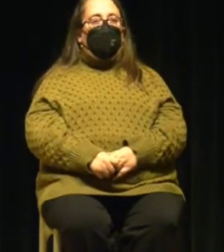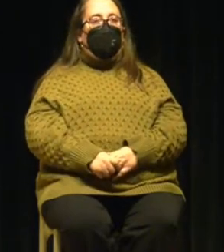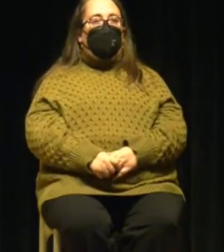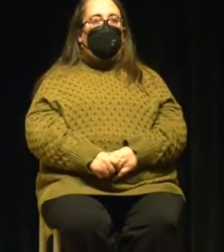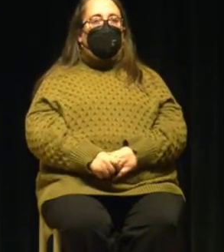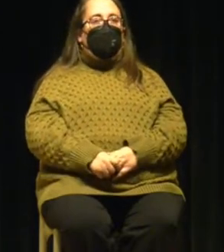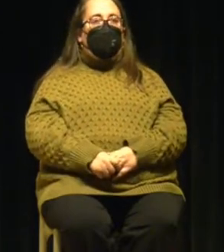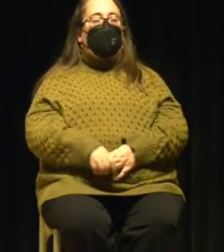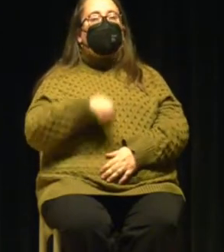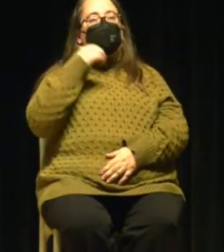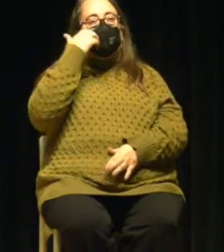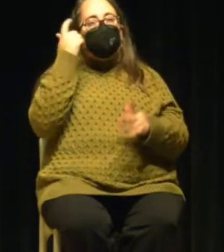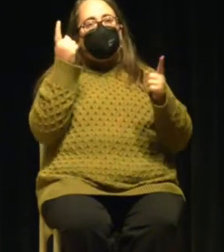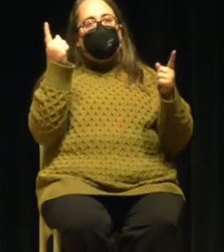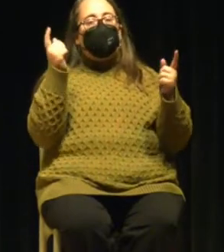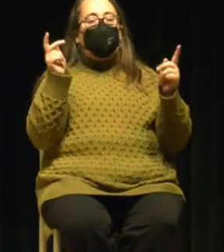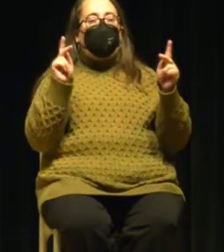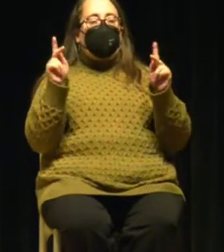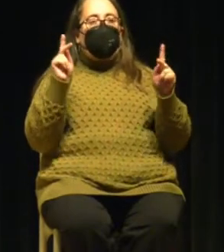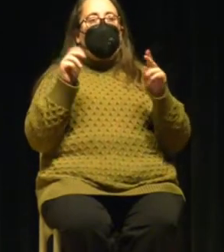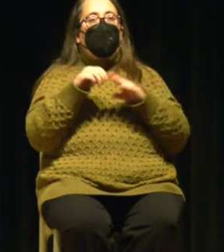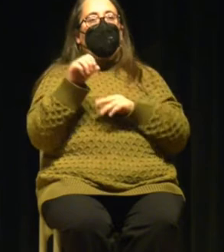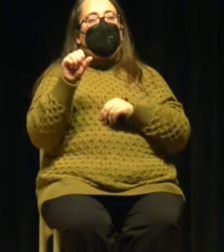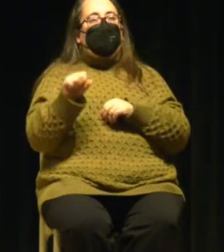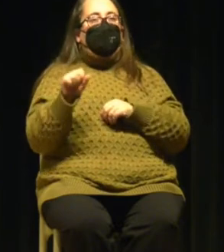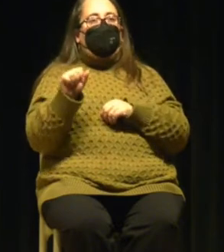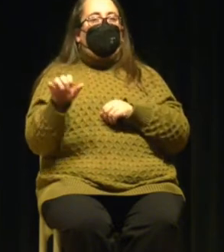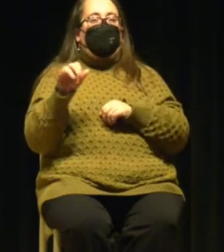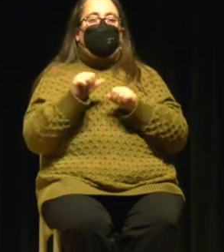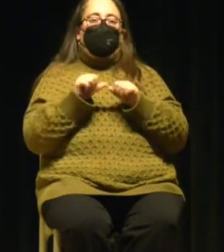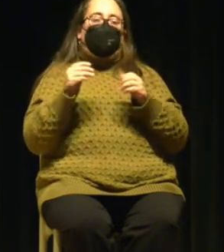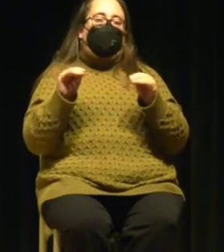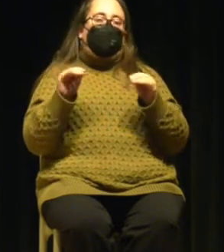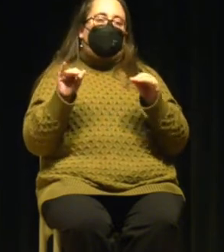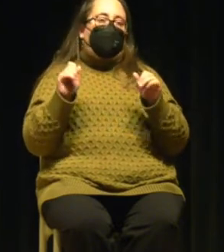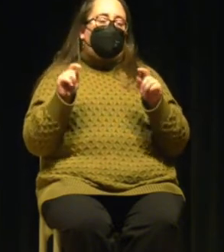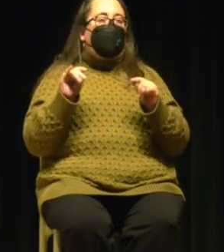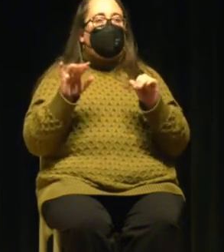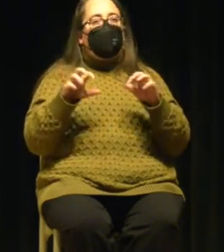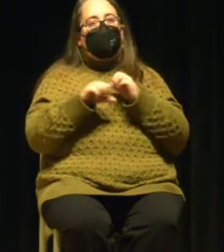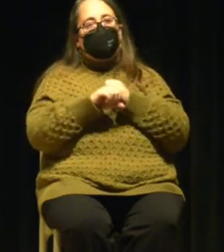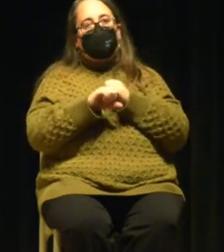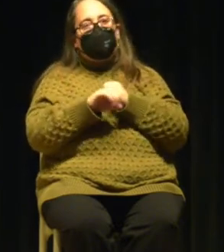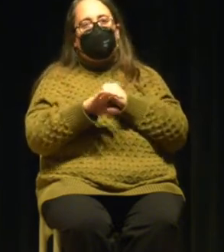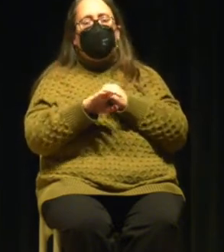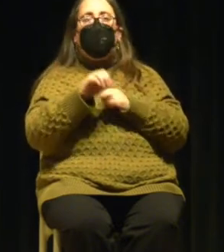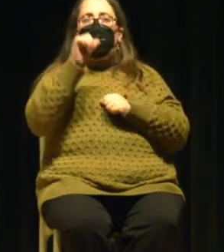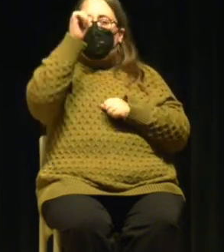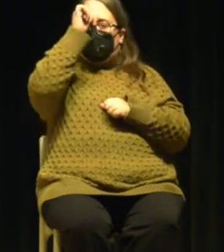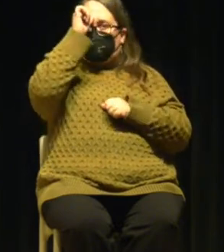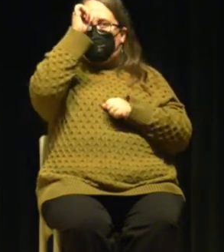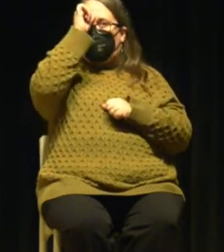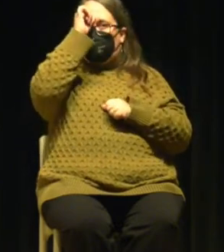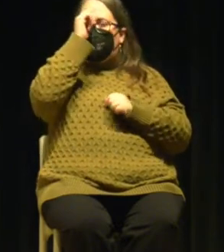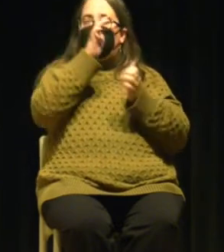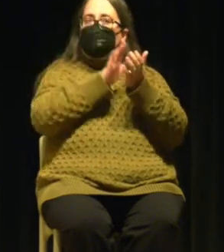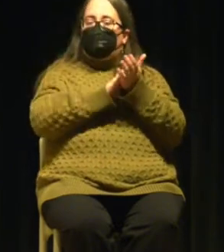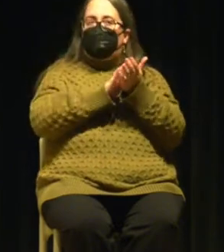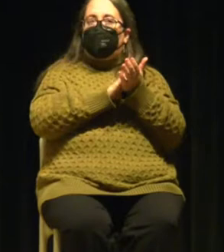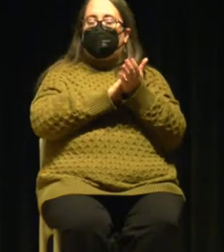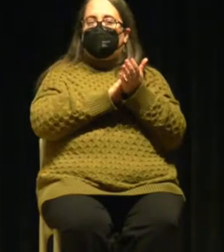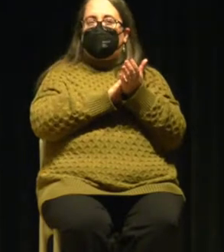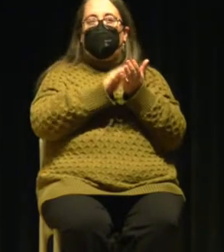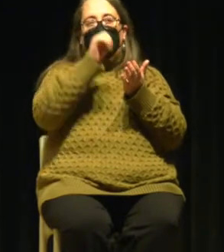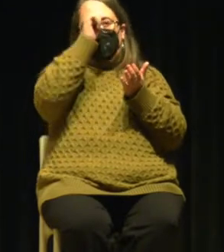like celebrities, you know, in South Asia still sell this stuff and they do the commercials. India, I will have to say, I got to give them some props.